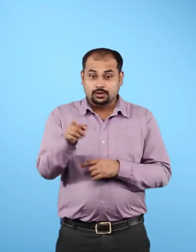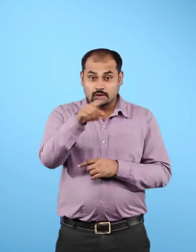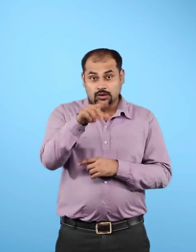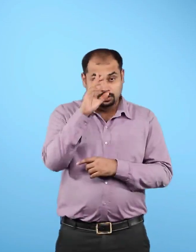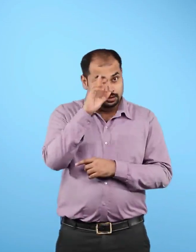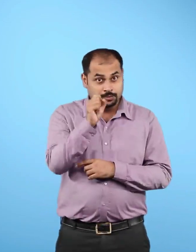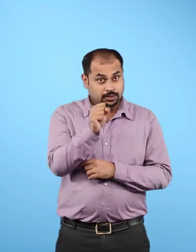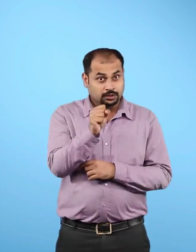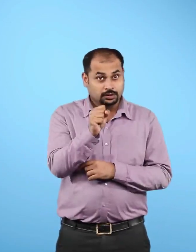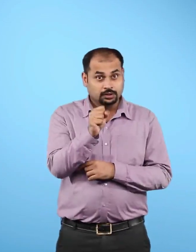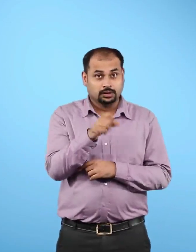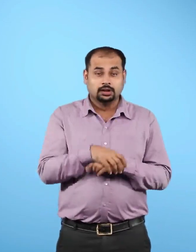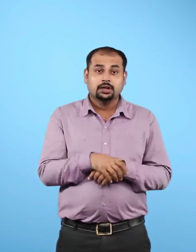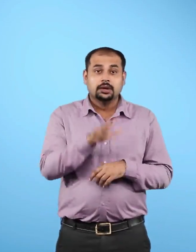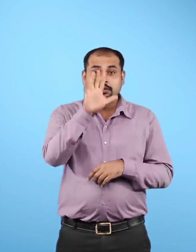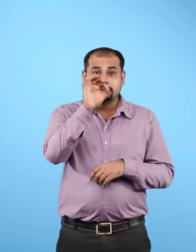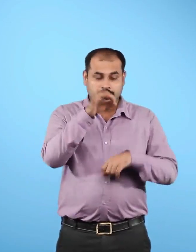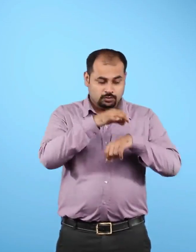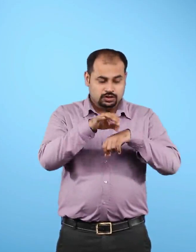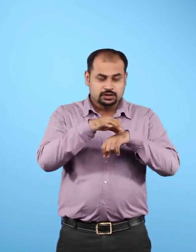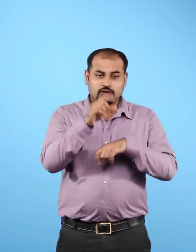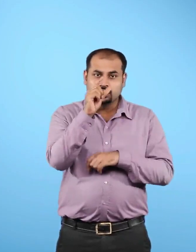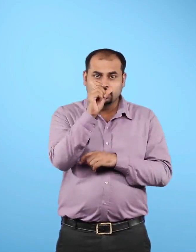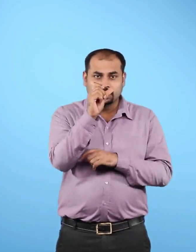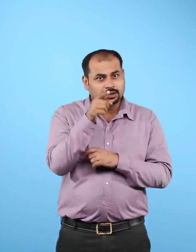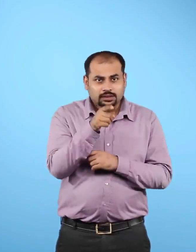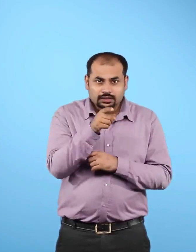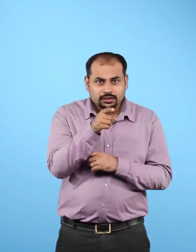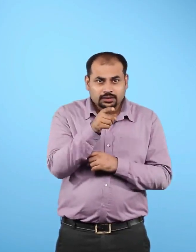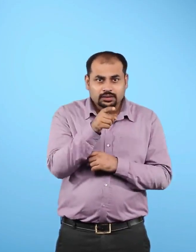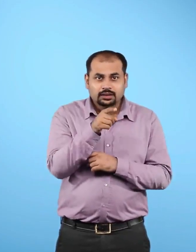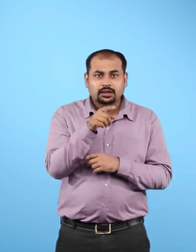Remember, this 50 paise coin is